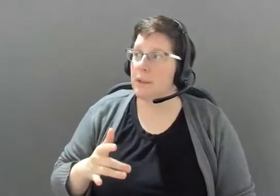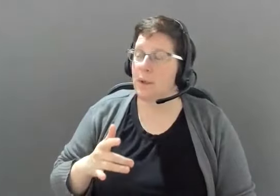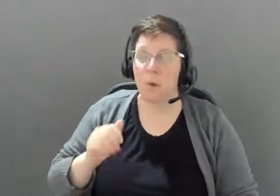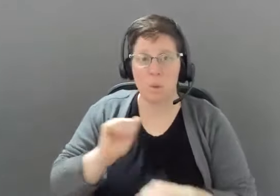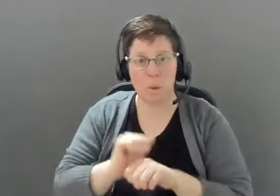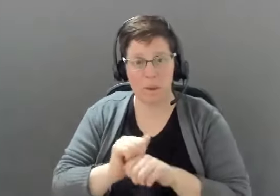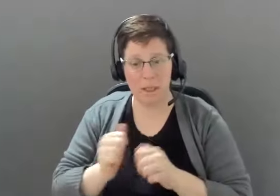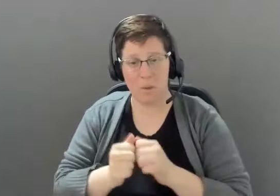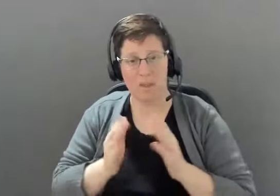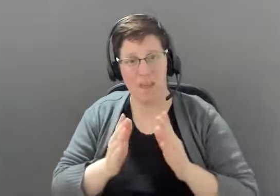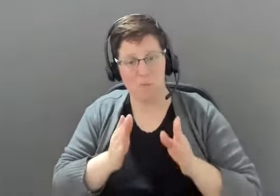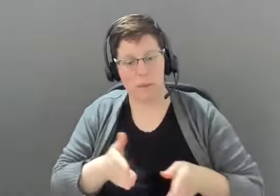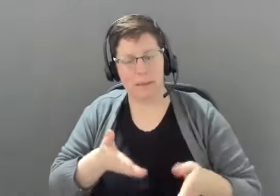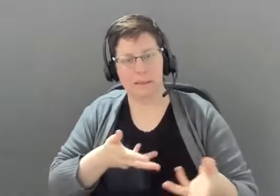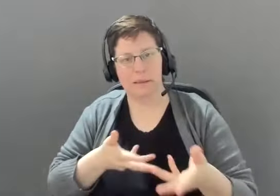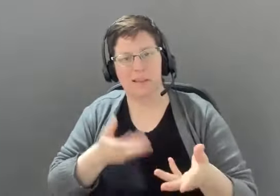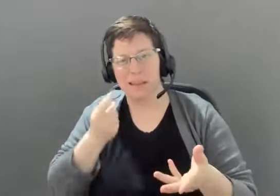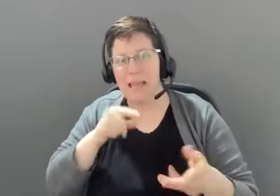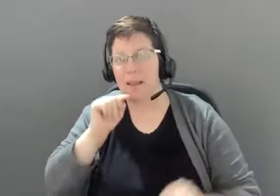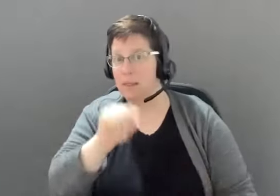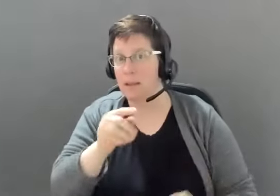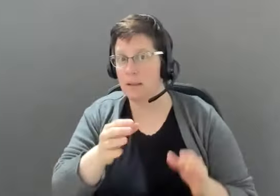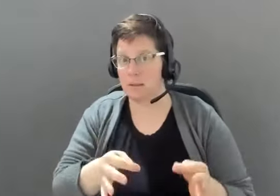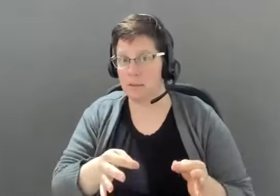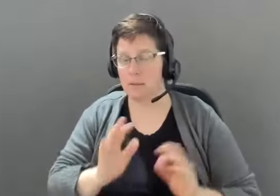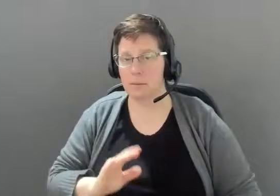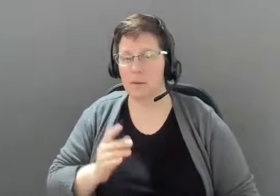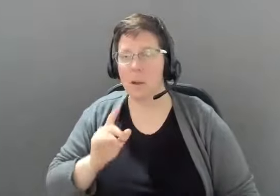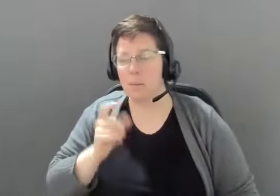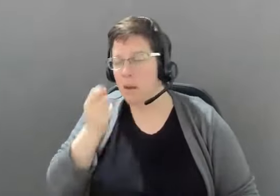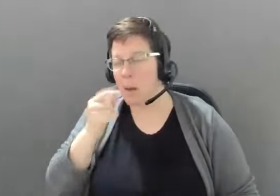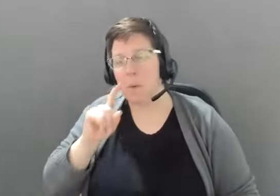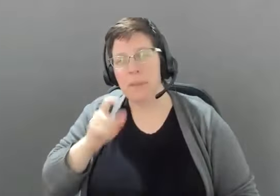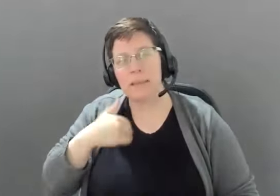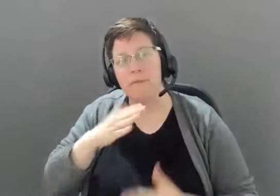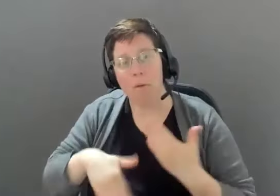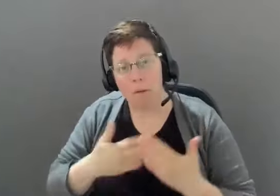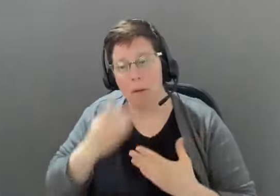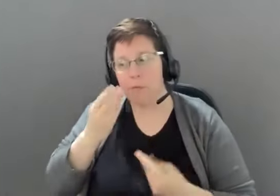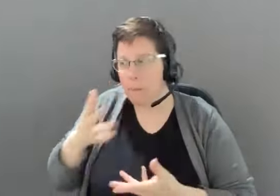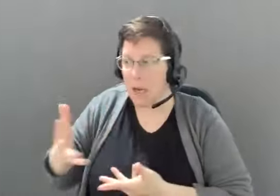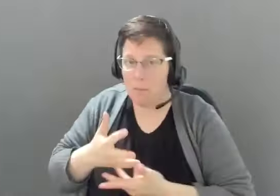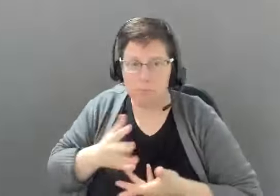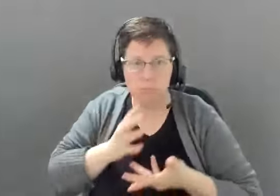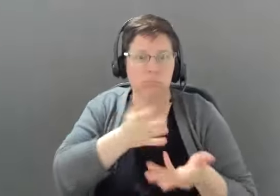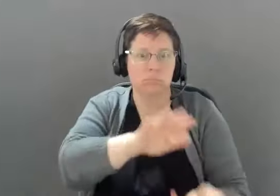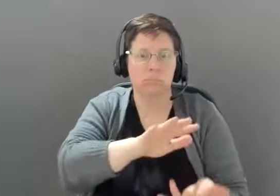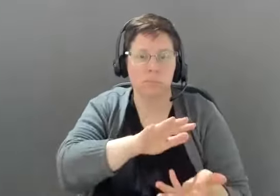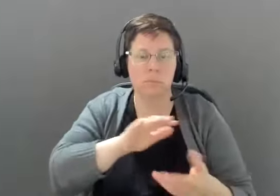and what they want, they get to decide, but they need to have all the information. And you can't help them decide